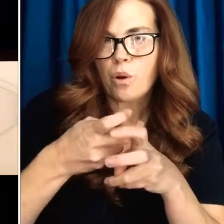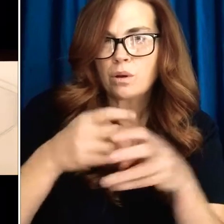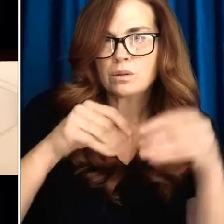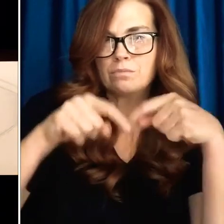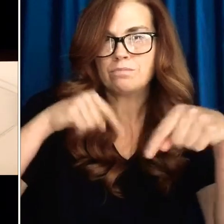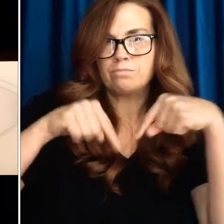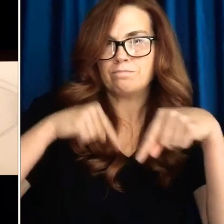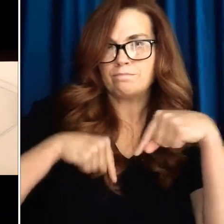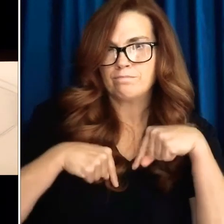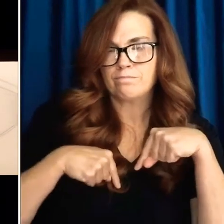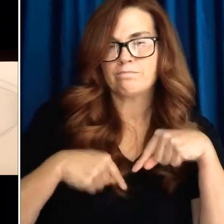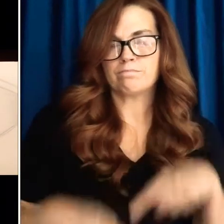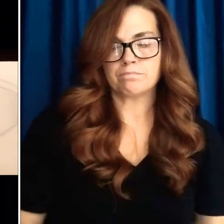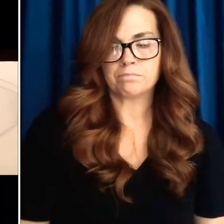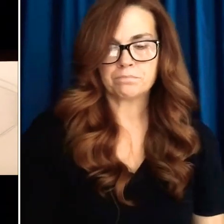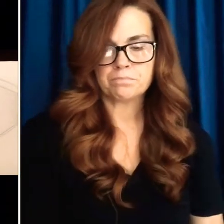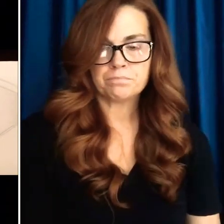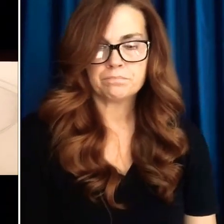mistake.